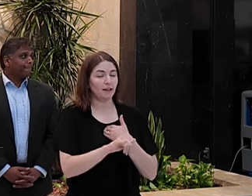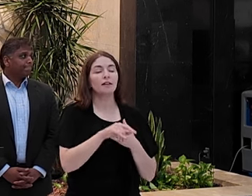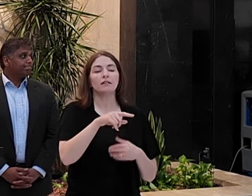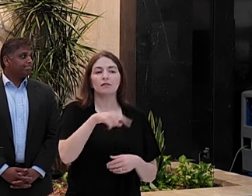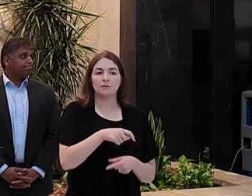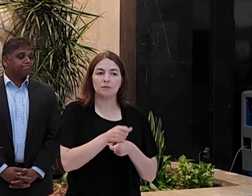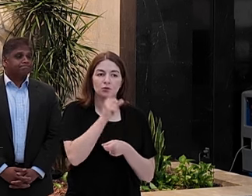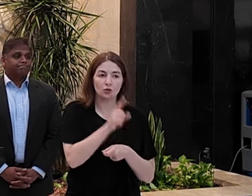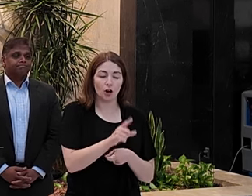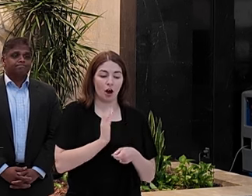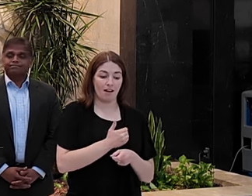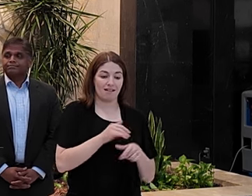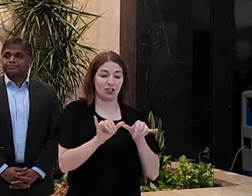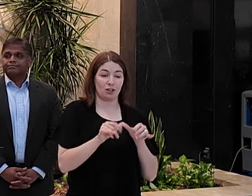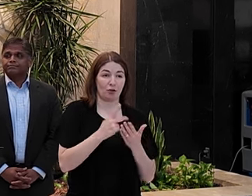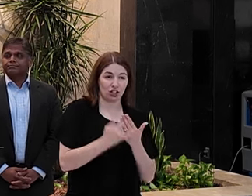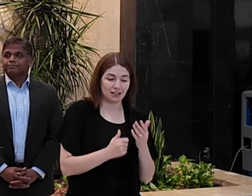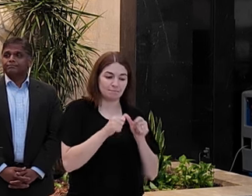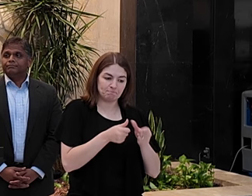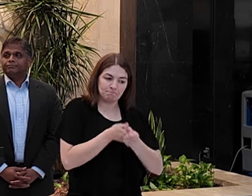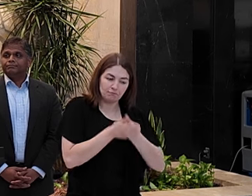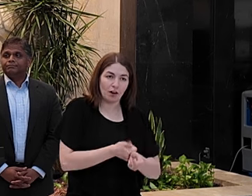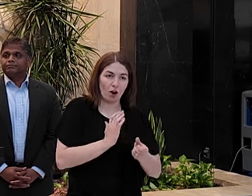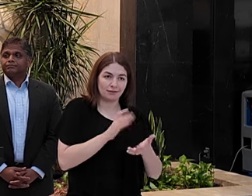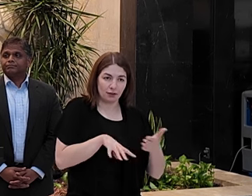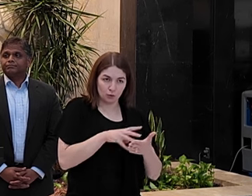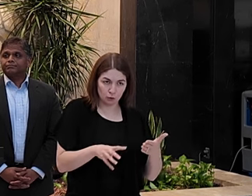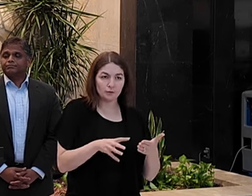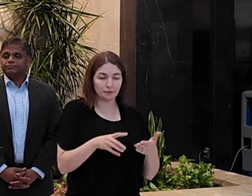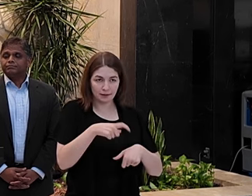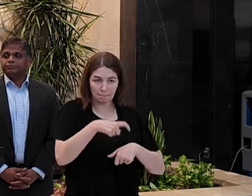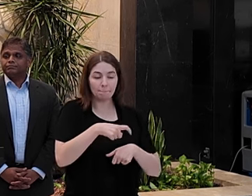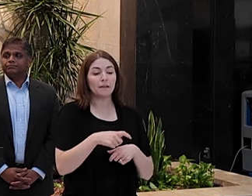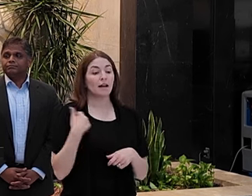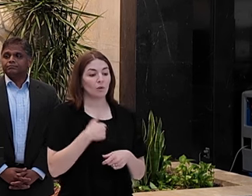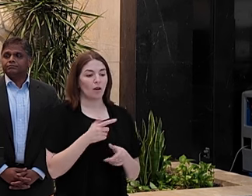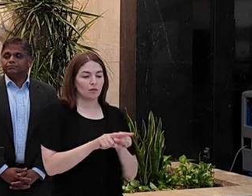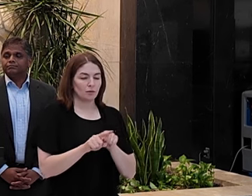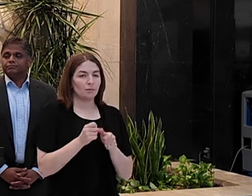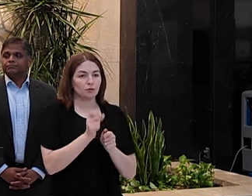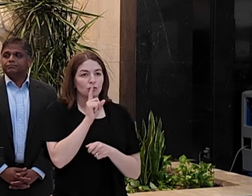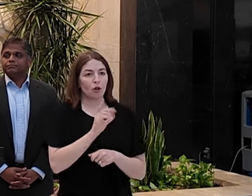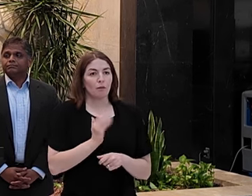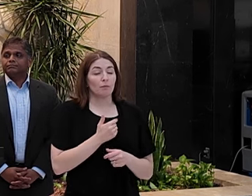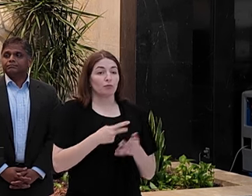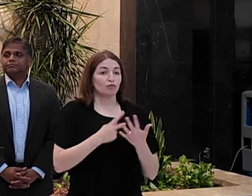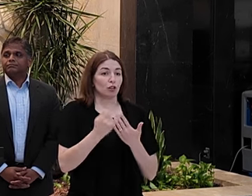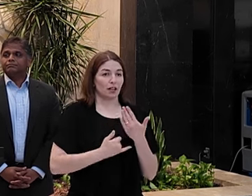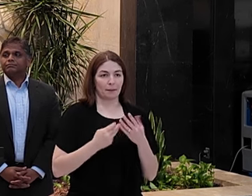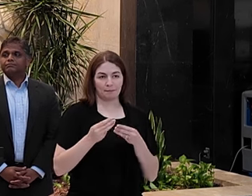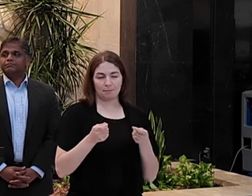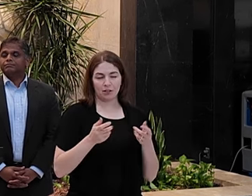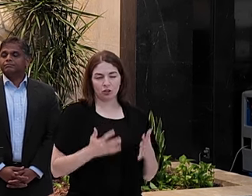engineering projects stay on task, on schedule, and we hold our project managers accountable for those same actions, making sure that we